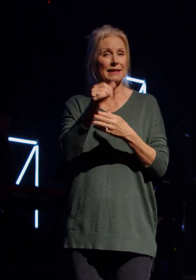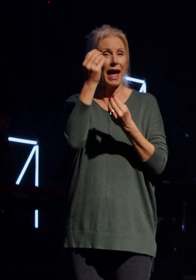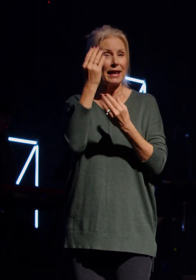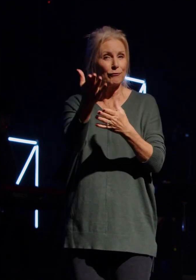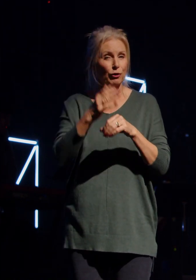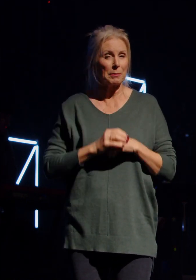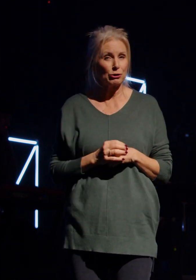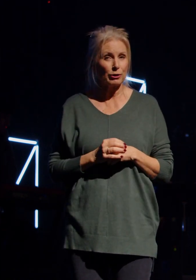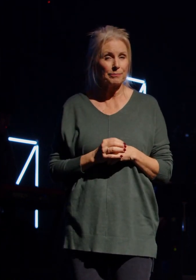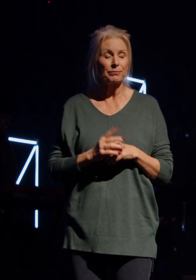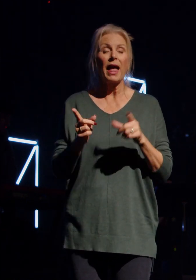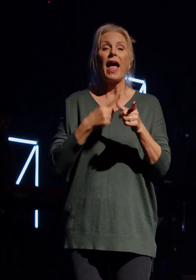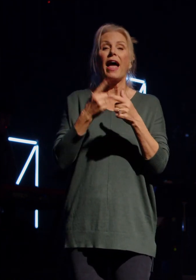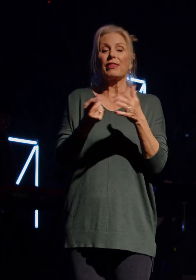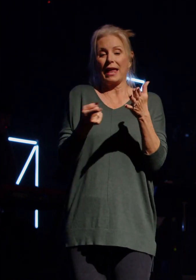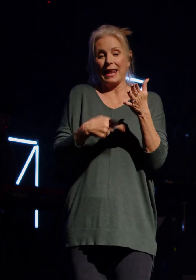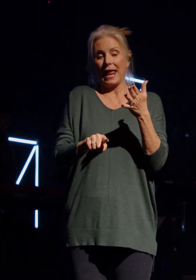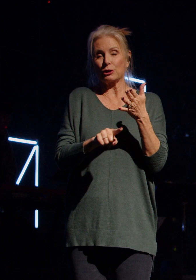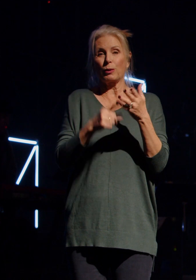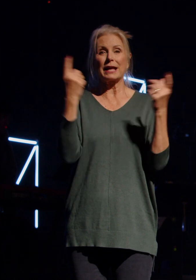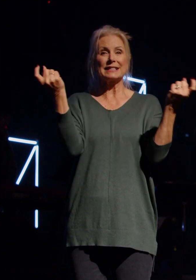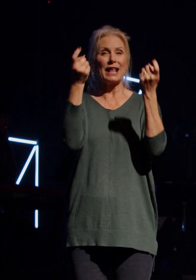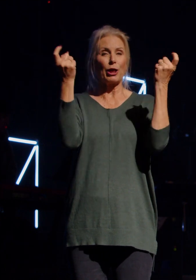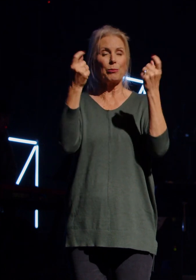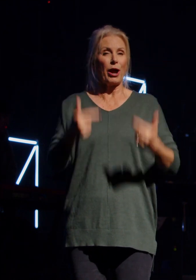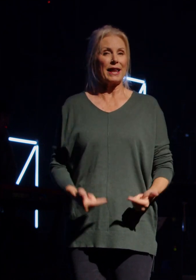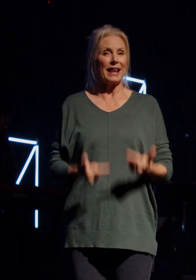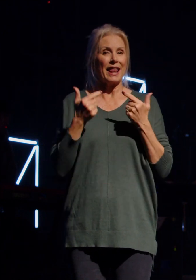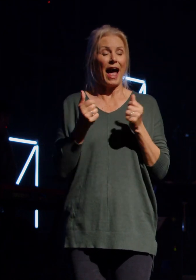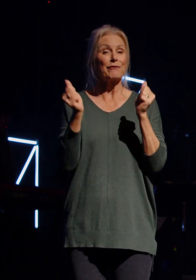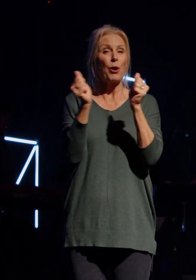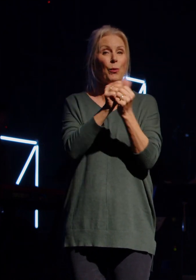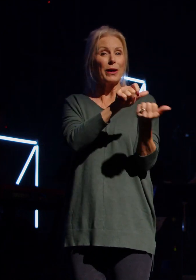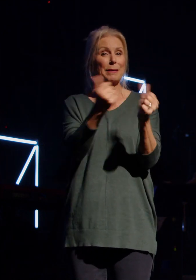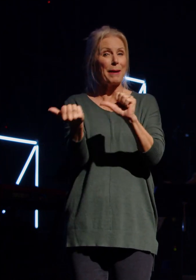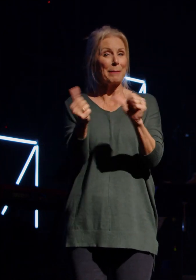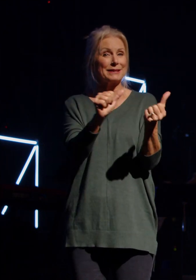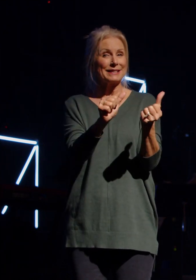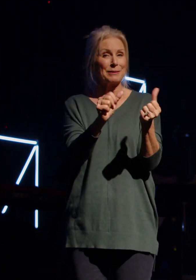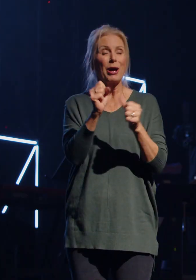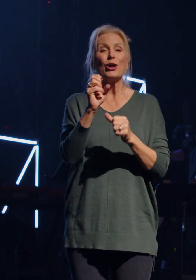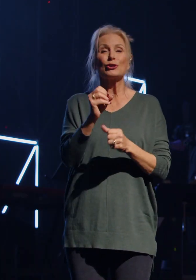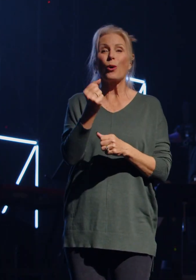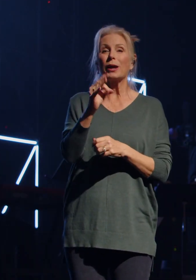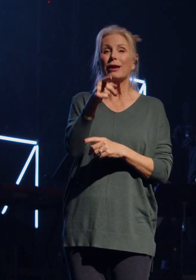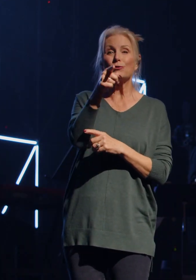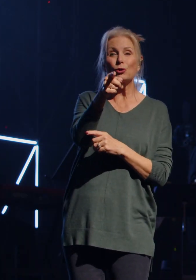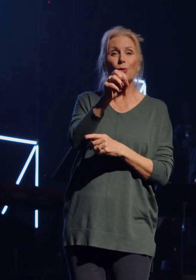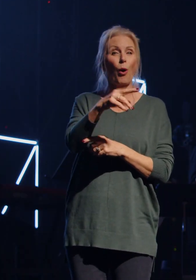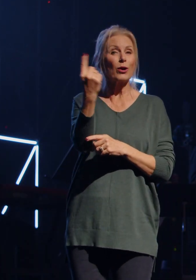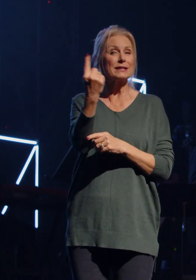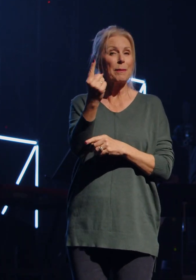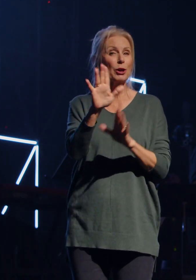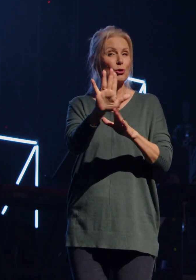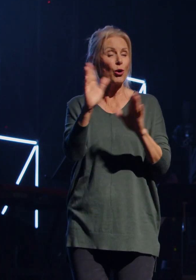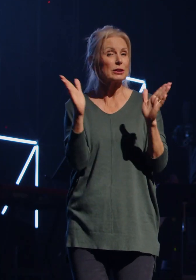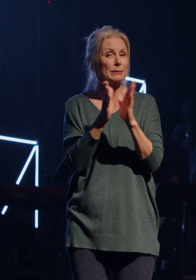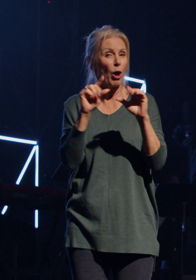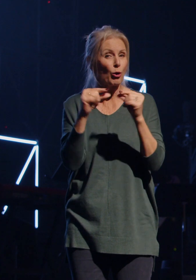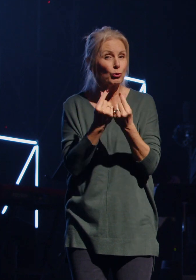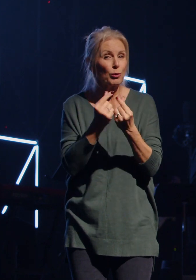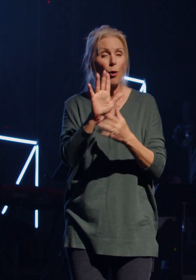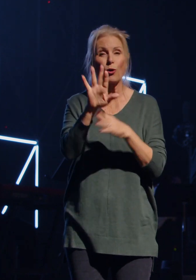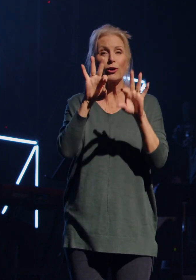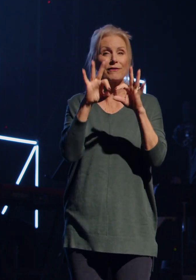then next weekend, we are celebrating life in Jesus with baptism. So if you or someone in your small group or in your family